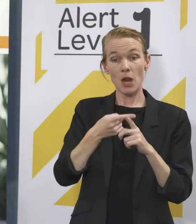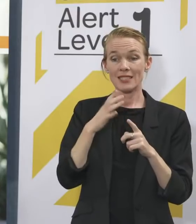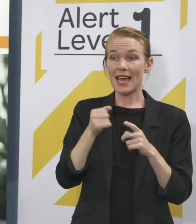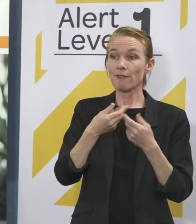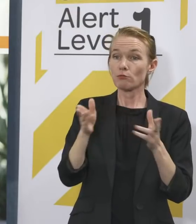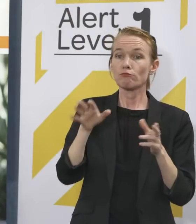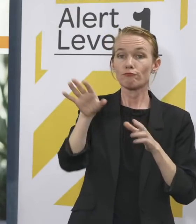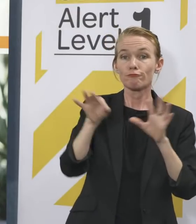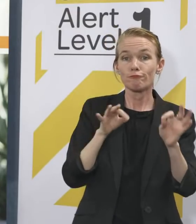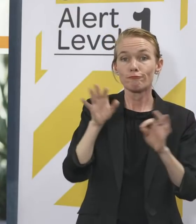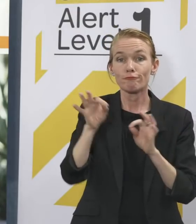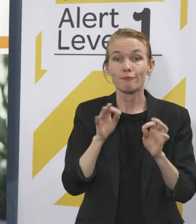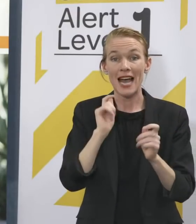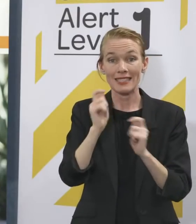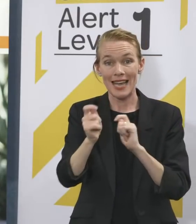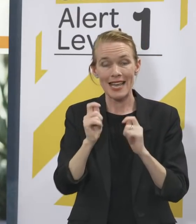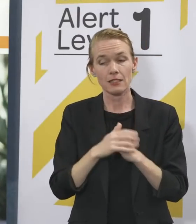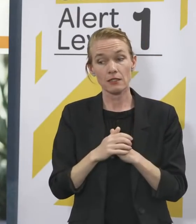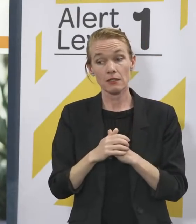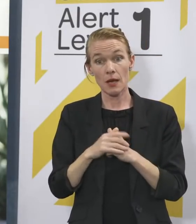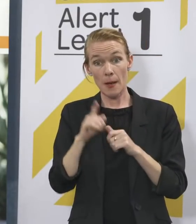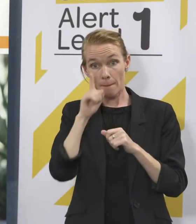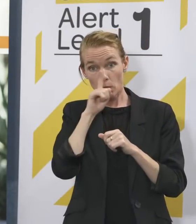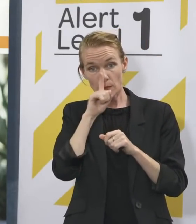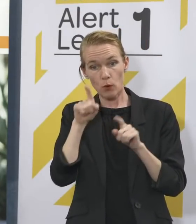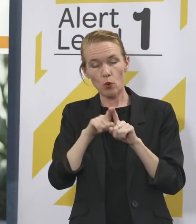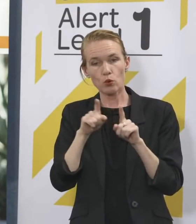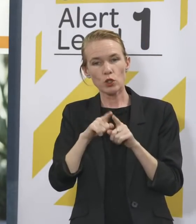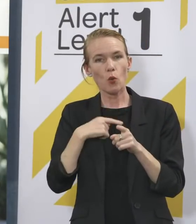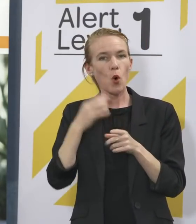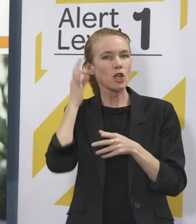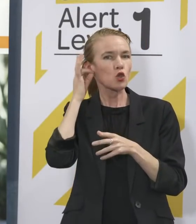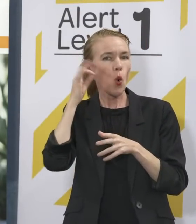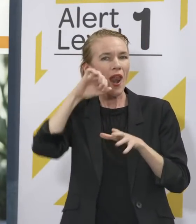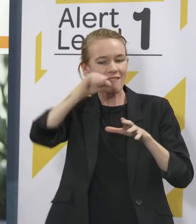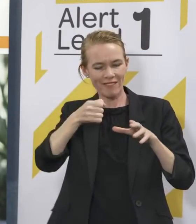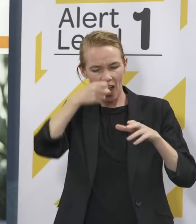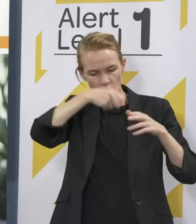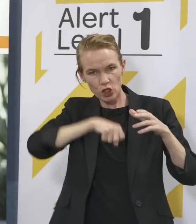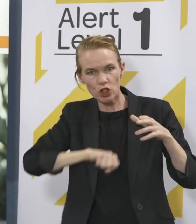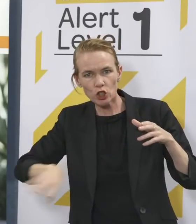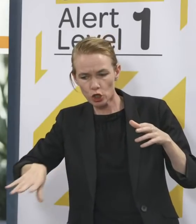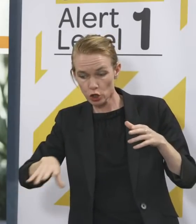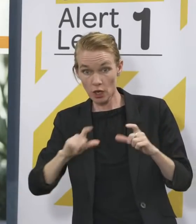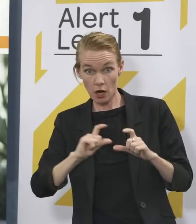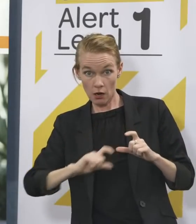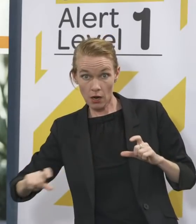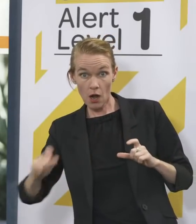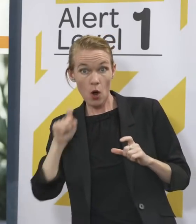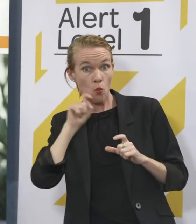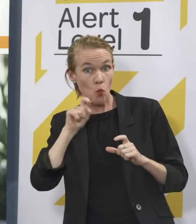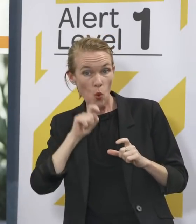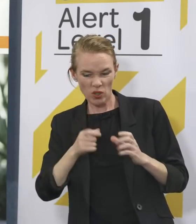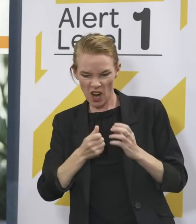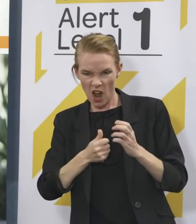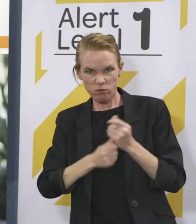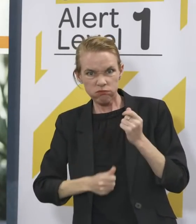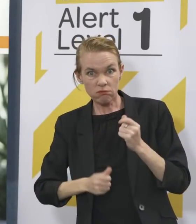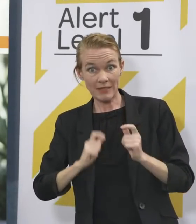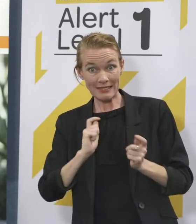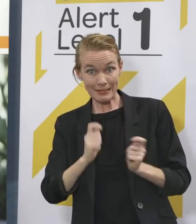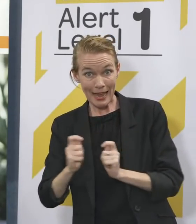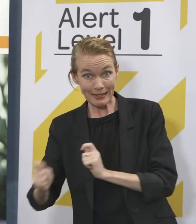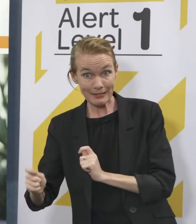our surveillance approach document available shortly, and you'll see in there that that includes not